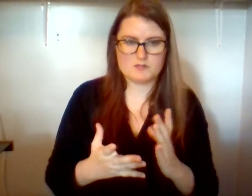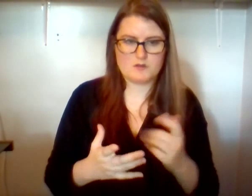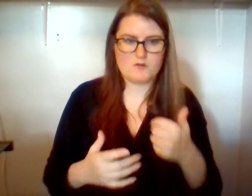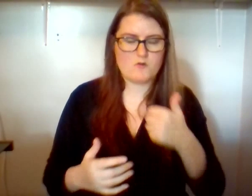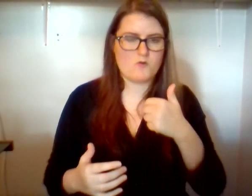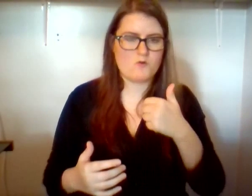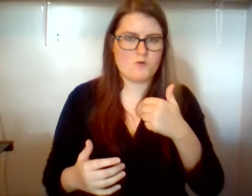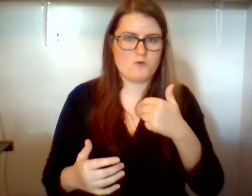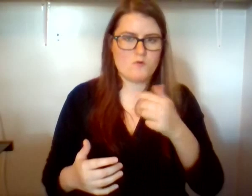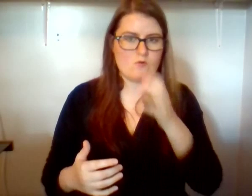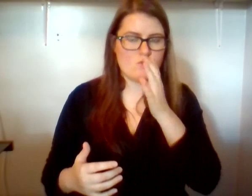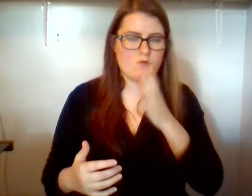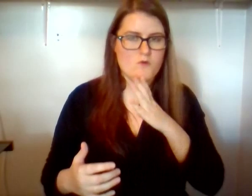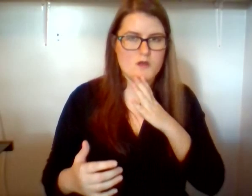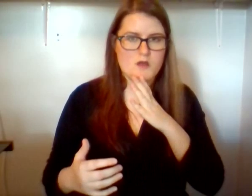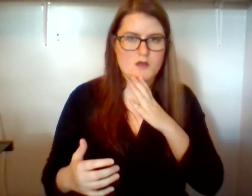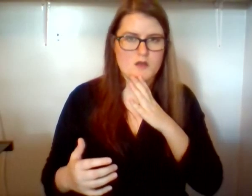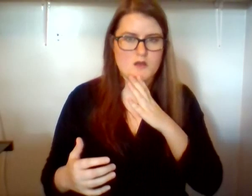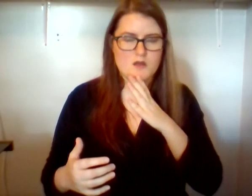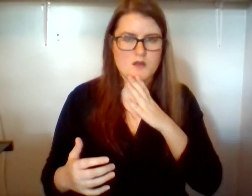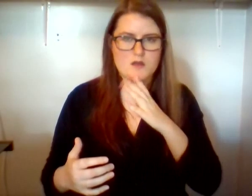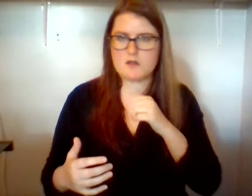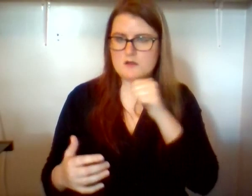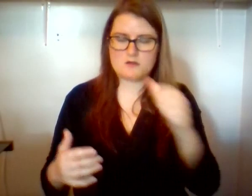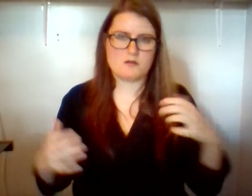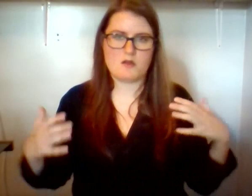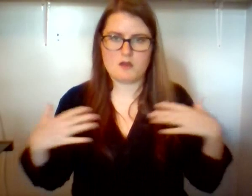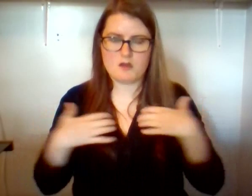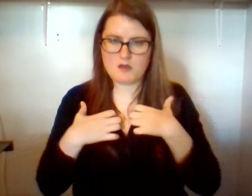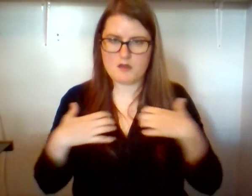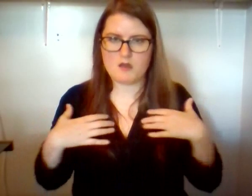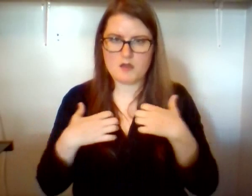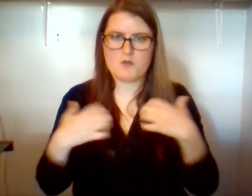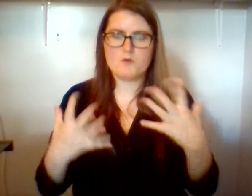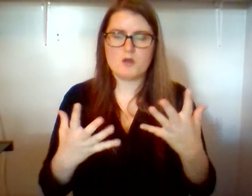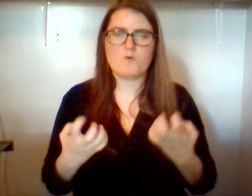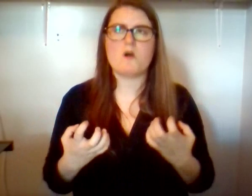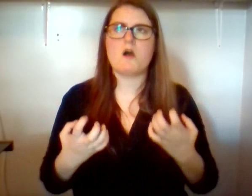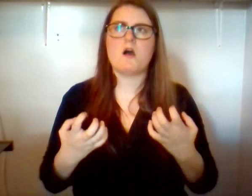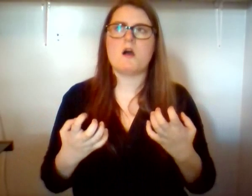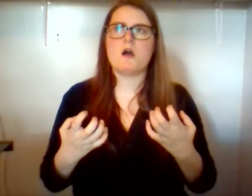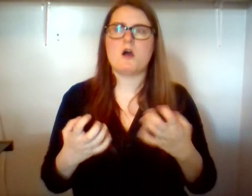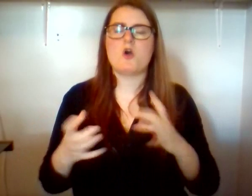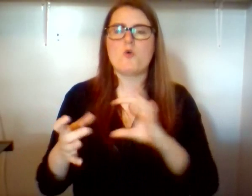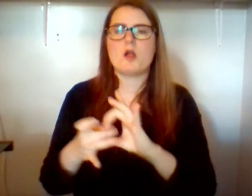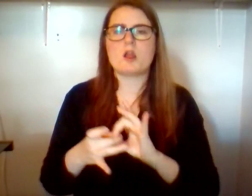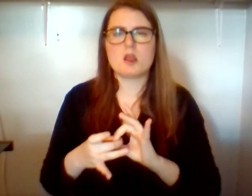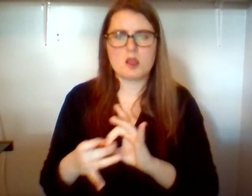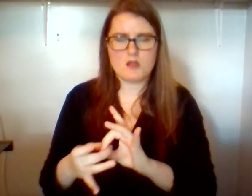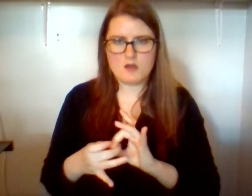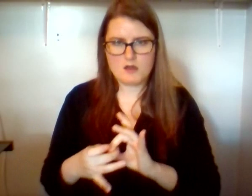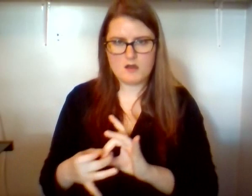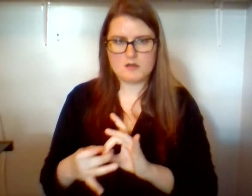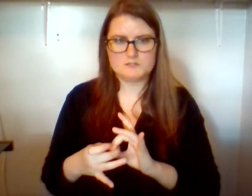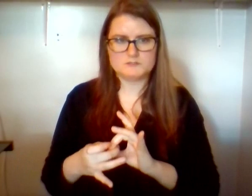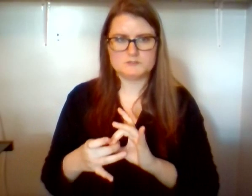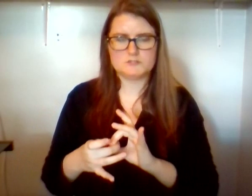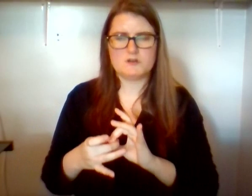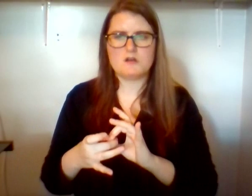men's animalistic satisfaction. They want a relationship. They want this thing to have personal dimensions and covenantal